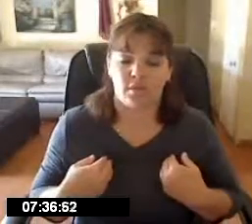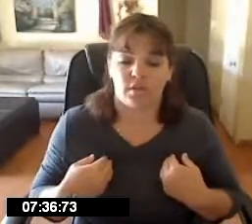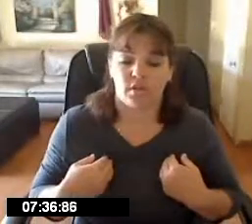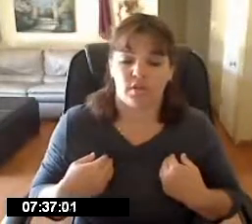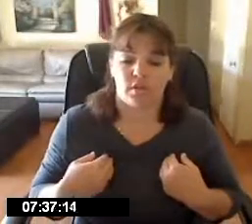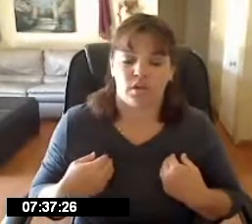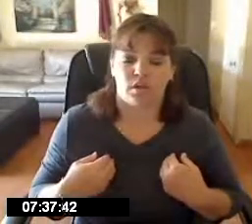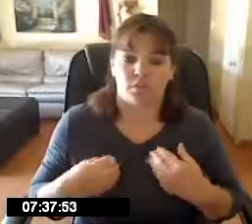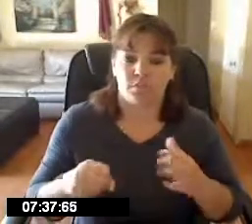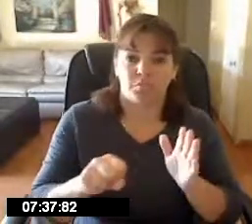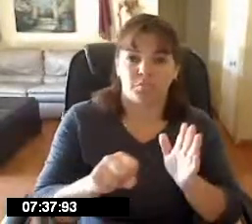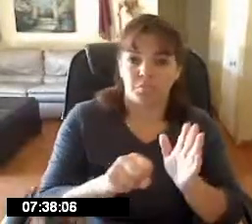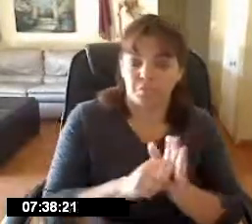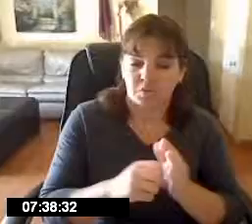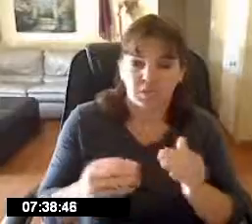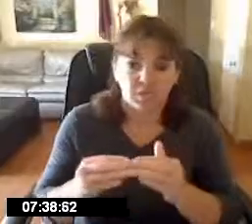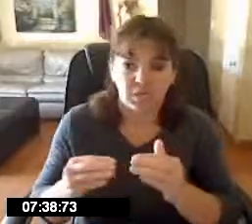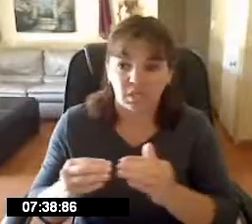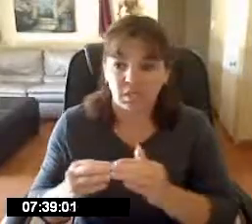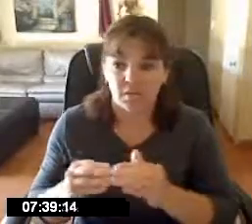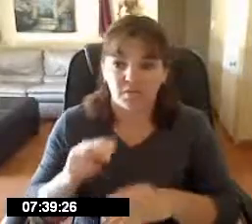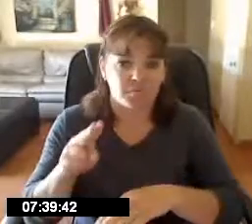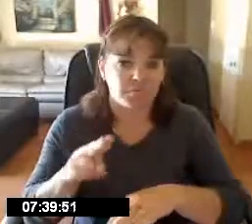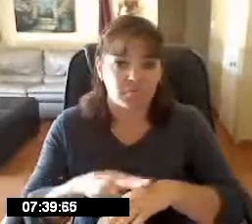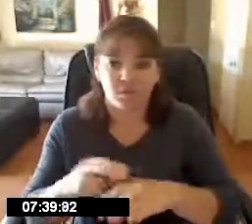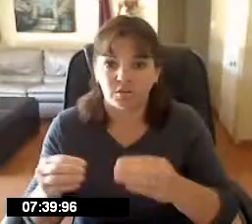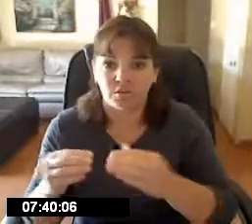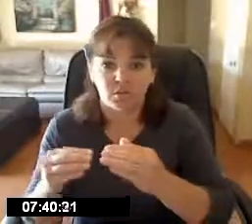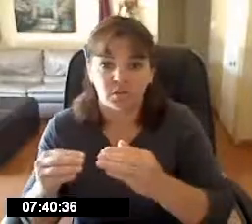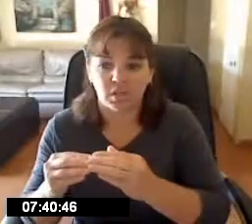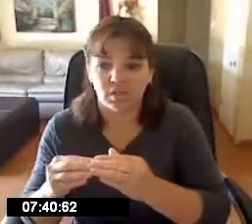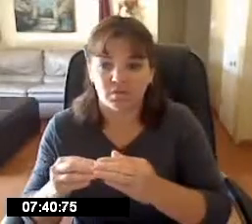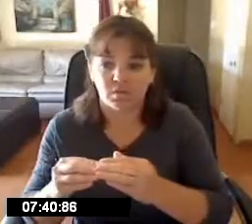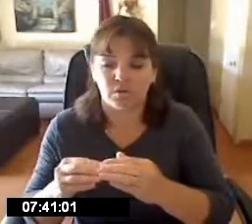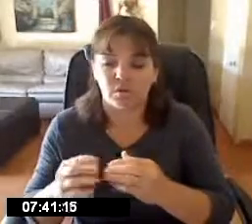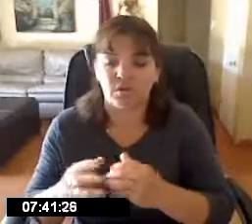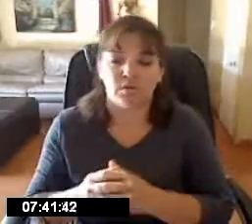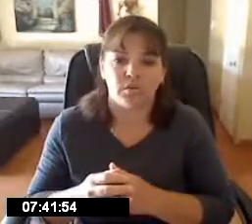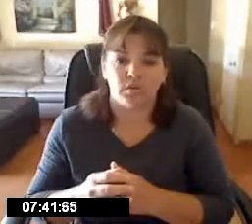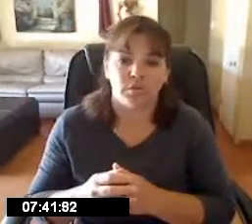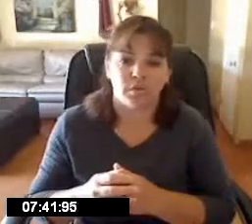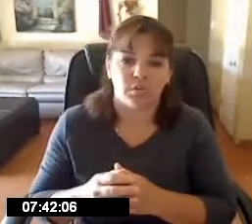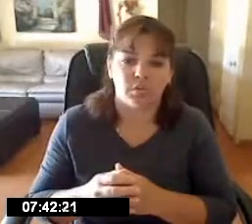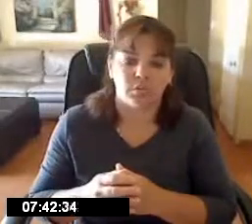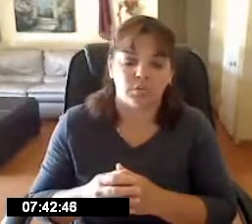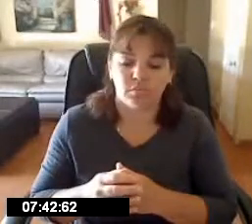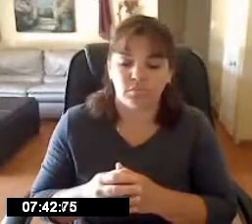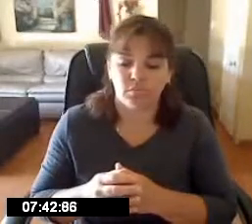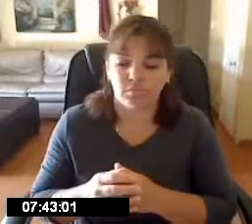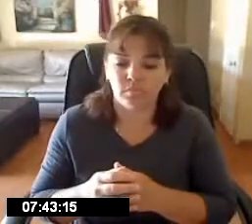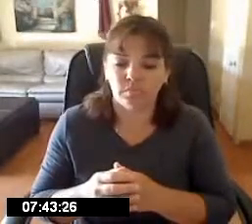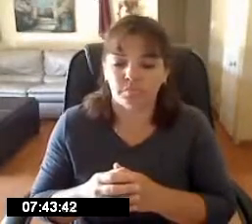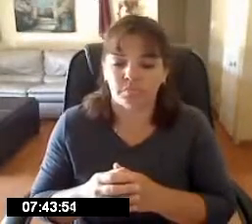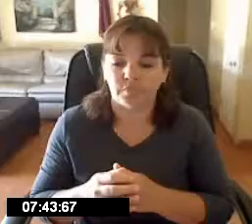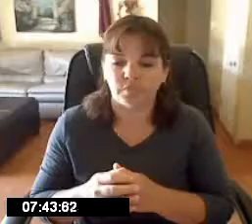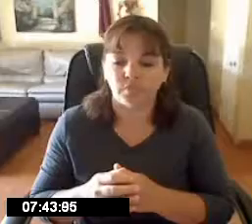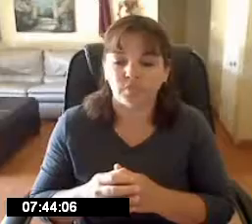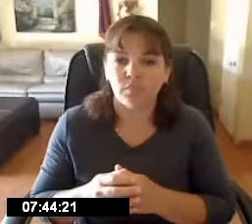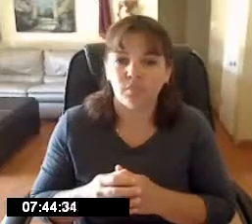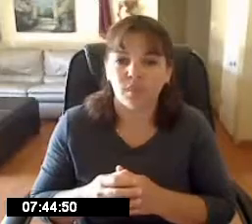the benefits of being involved in professional organizations? What are the